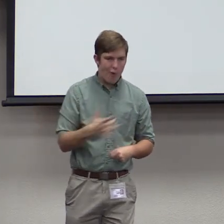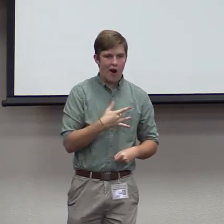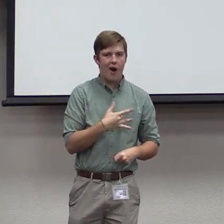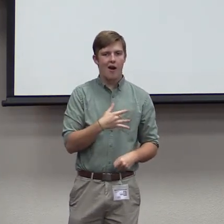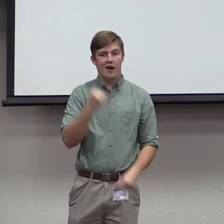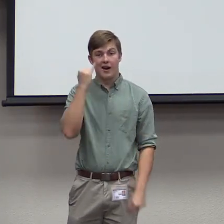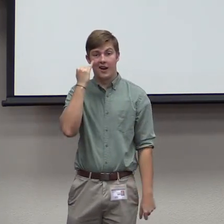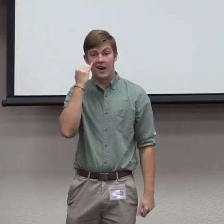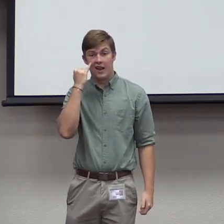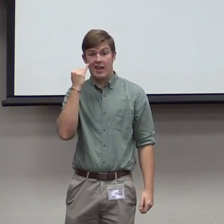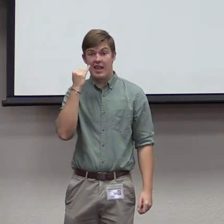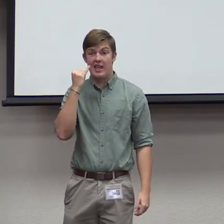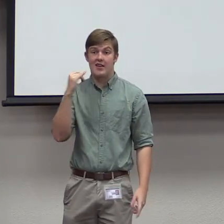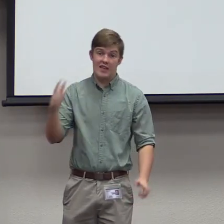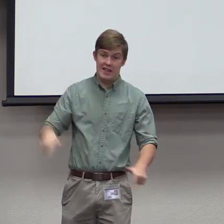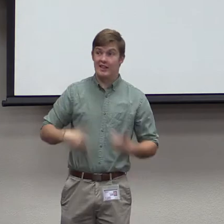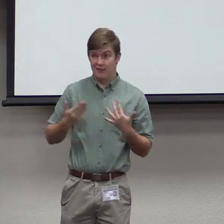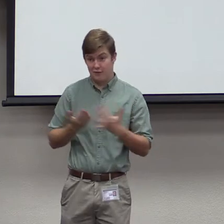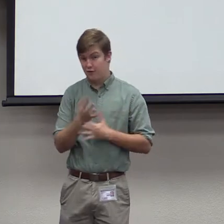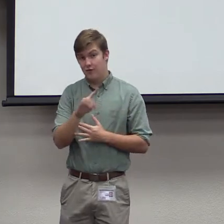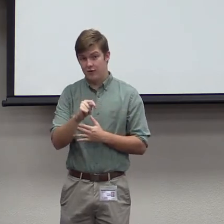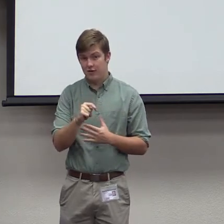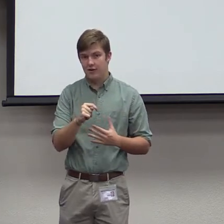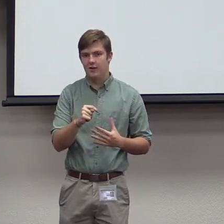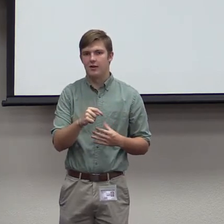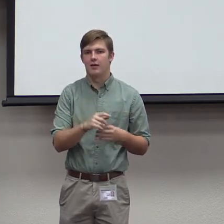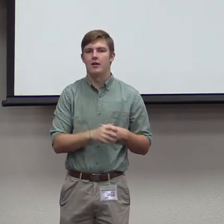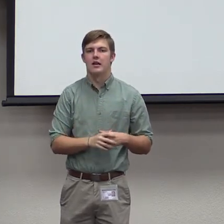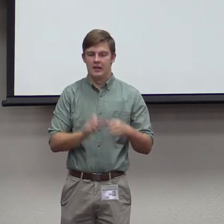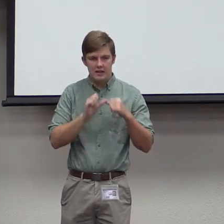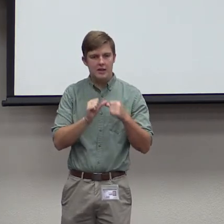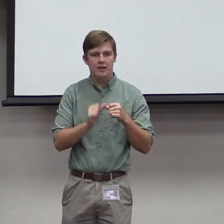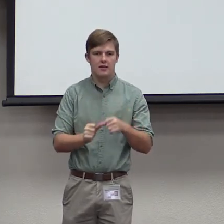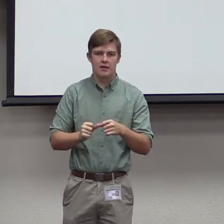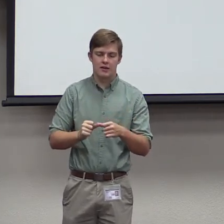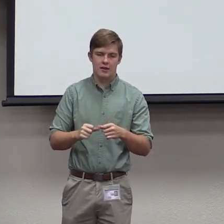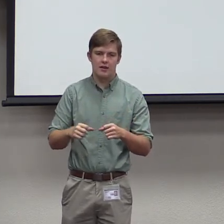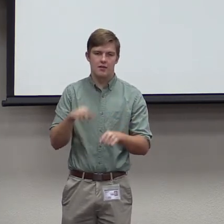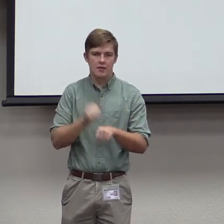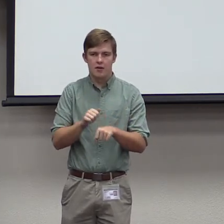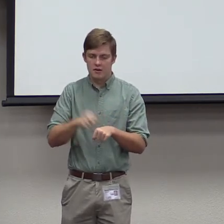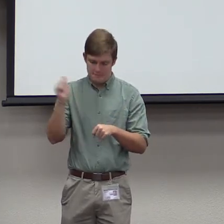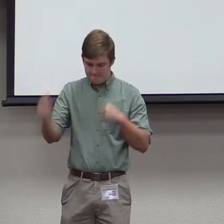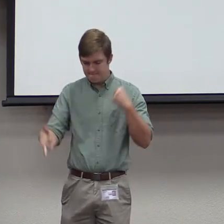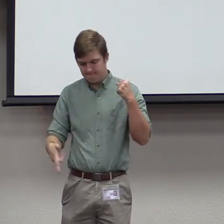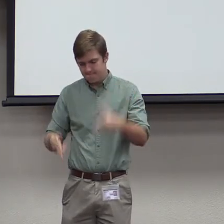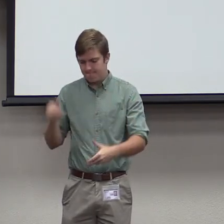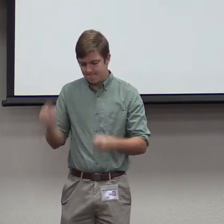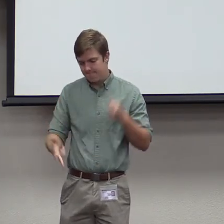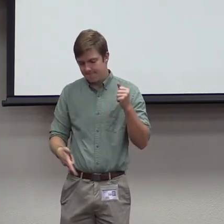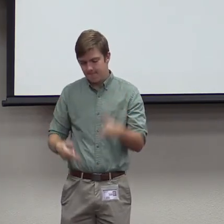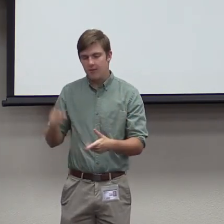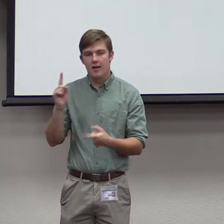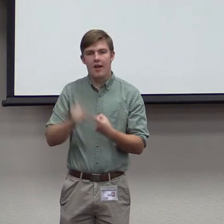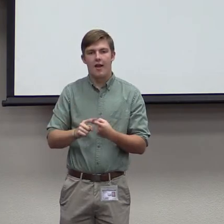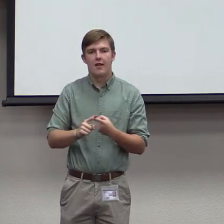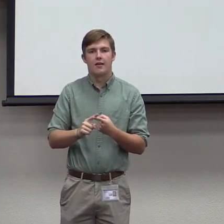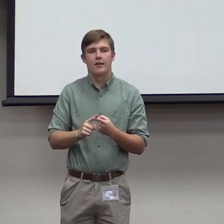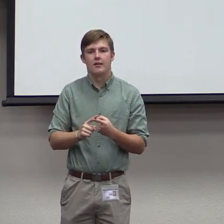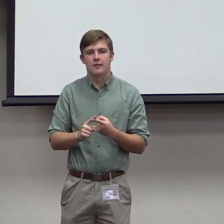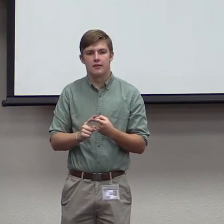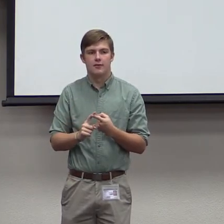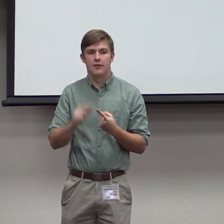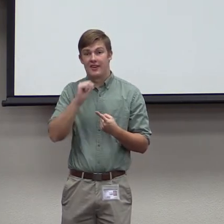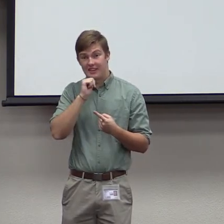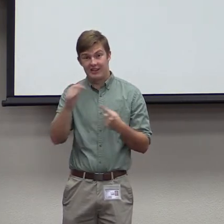if by some chance he lives through it, they keep throwing stones in said hole until he doesn't live through